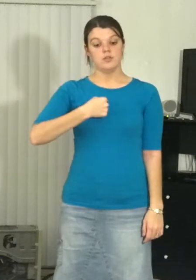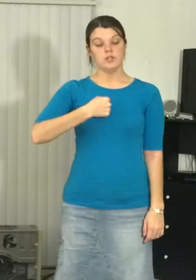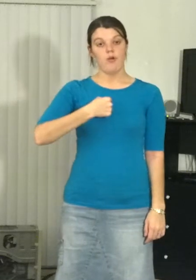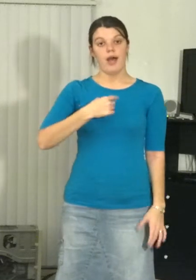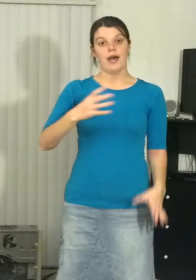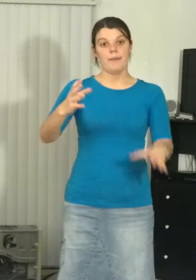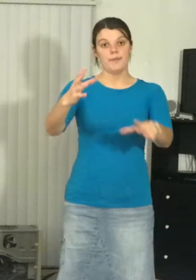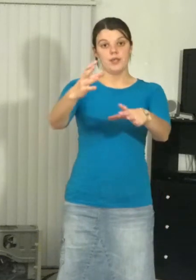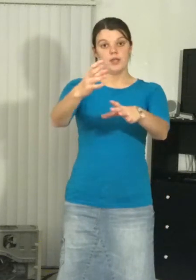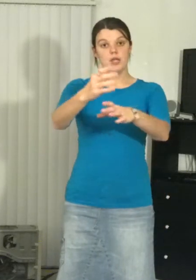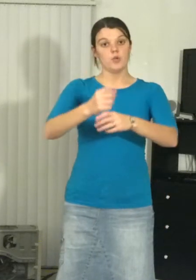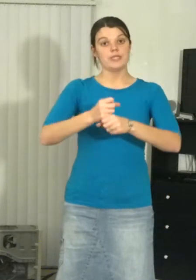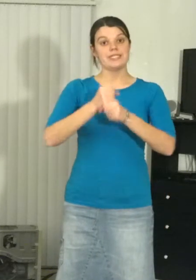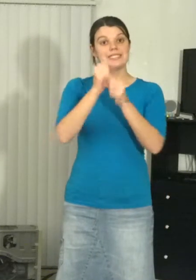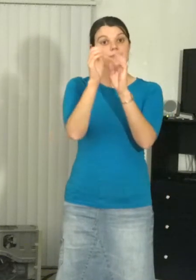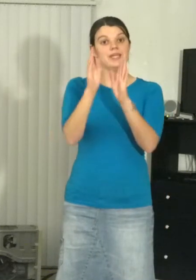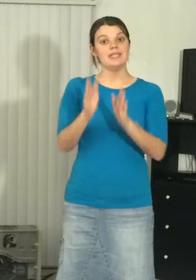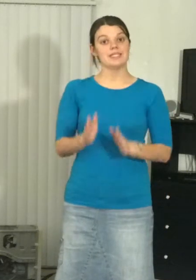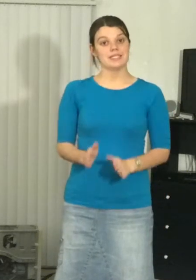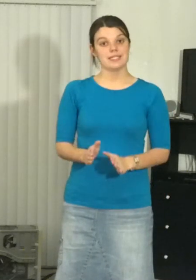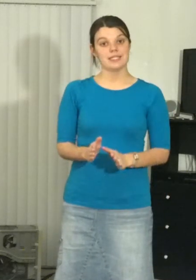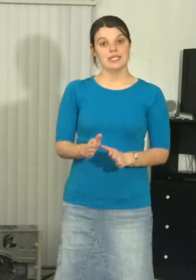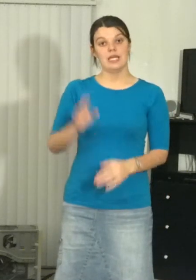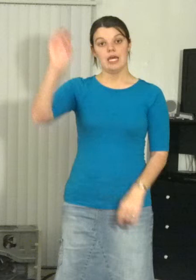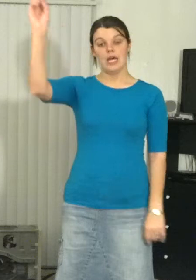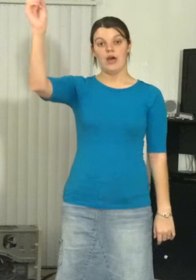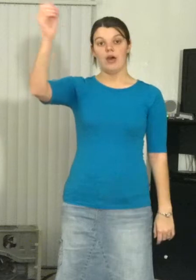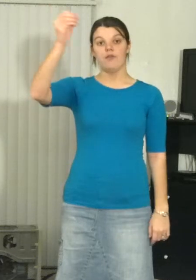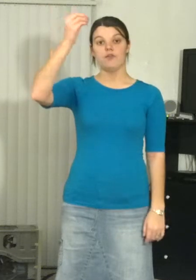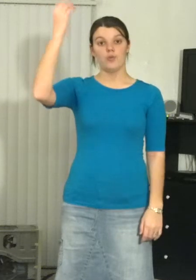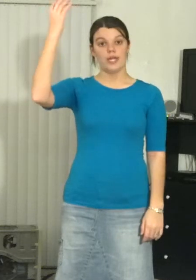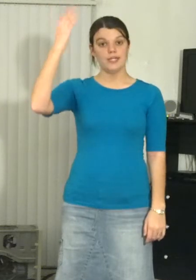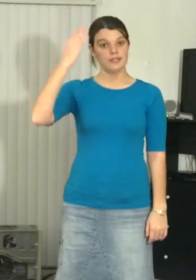So I'm a recipient of grace